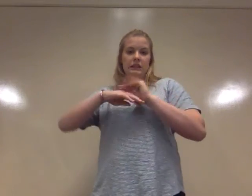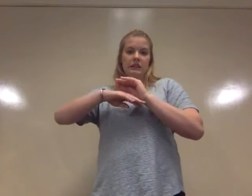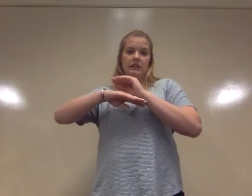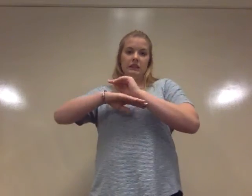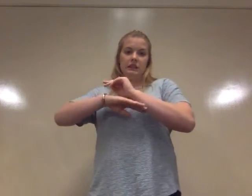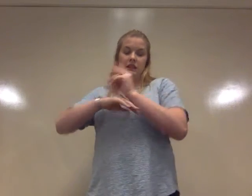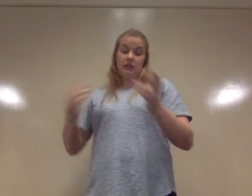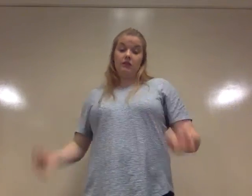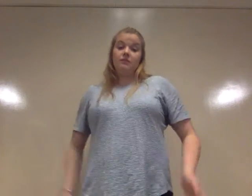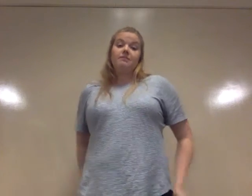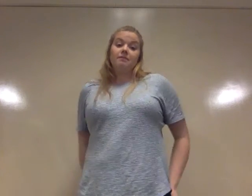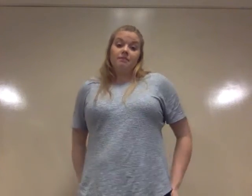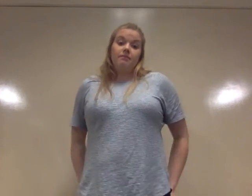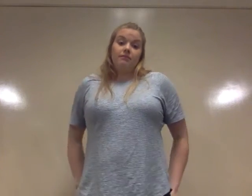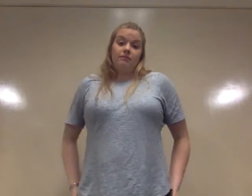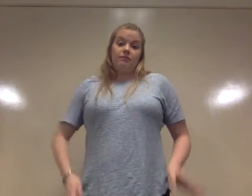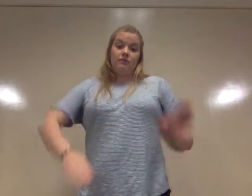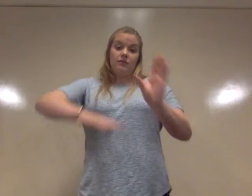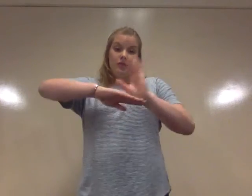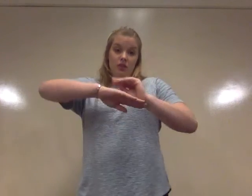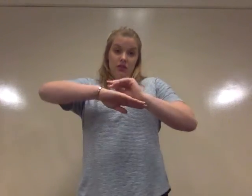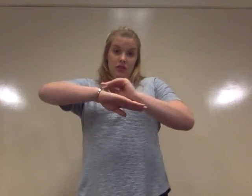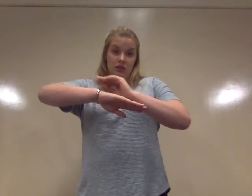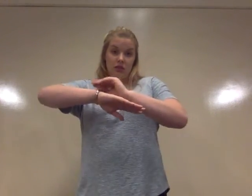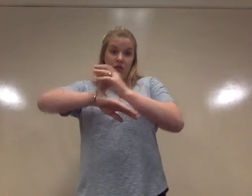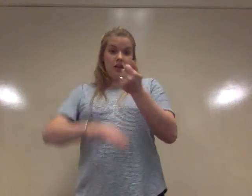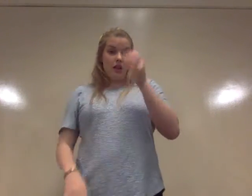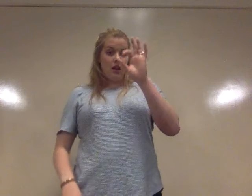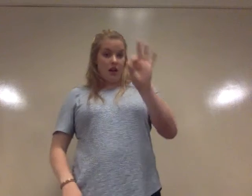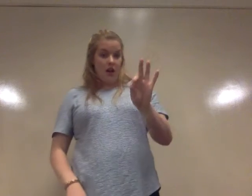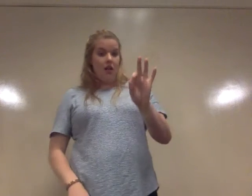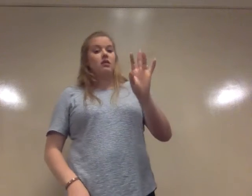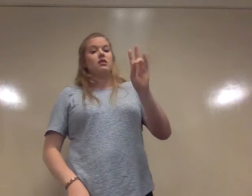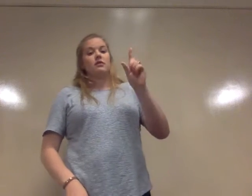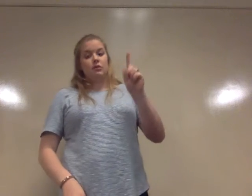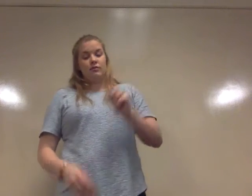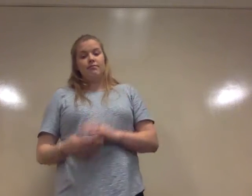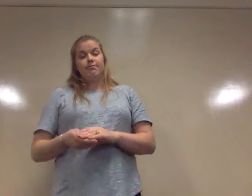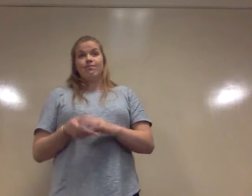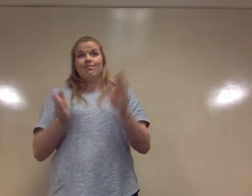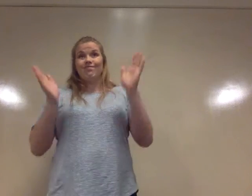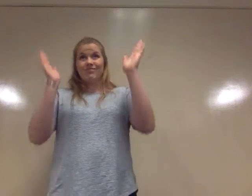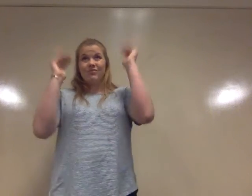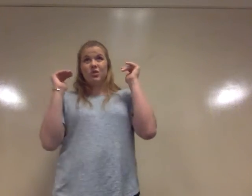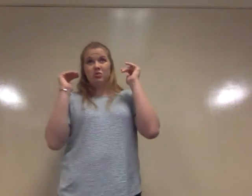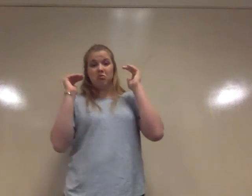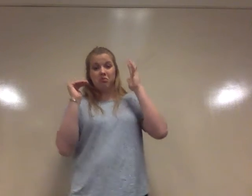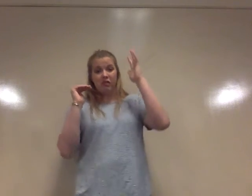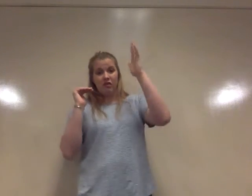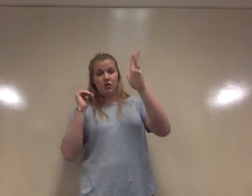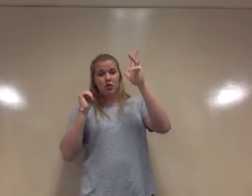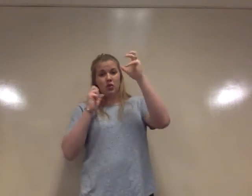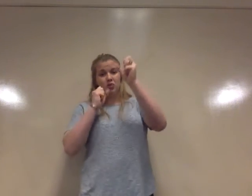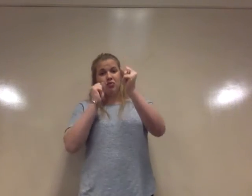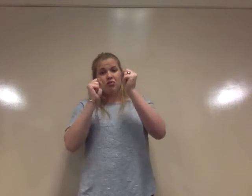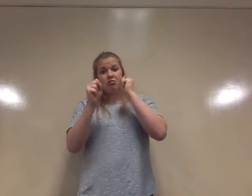of signing the Cancer Act of 1971. And I hope that in the years ahead, that we